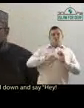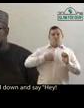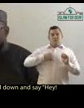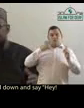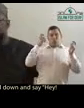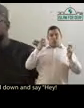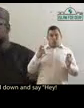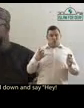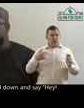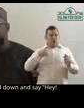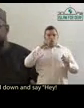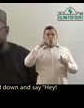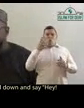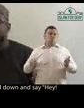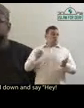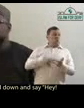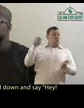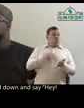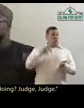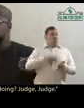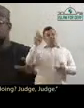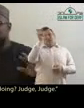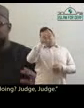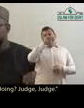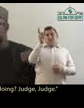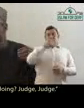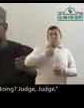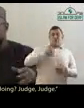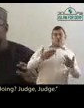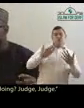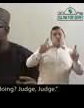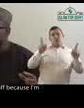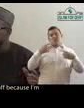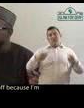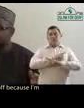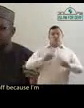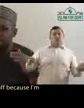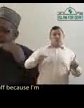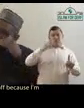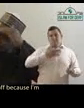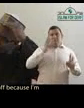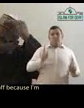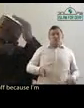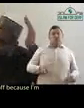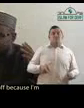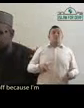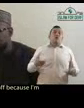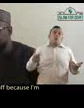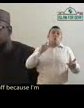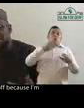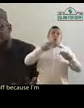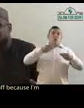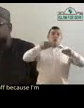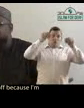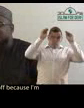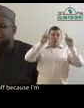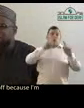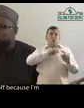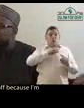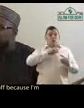courtroom. I'm not going to jump up and down and say, hey, judge, this is my religion. What are you doing, judge? I'm just going to take that thing off because